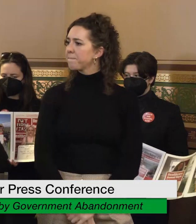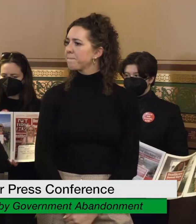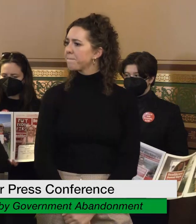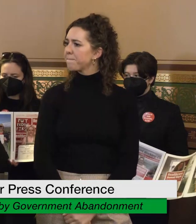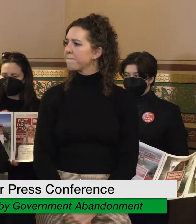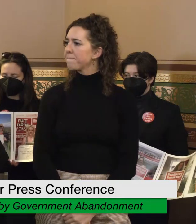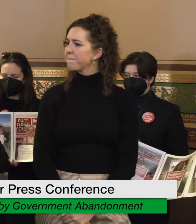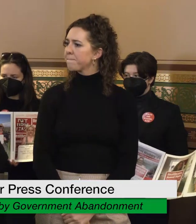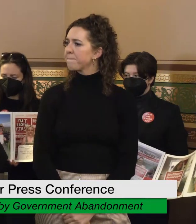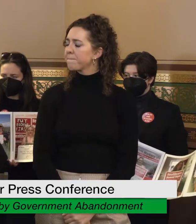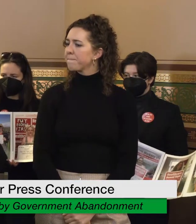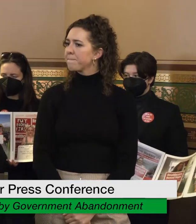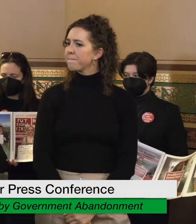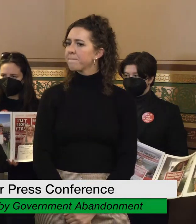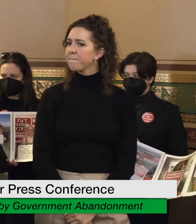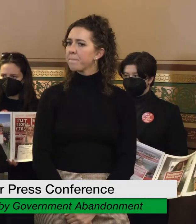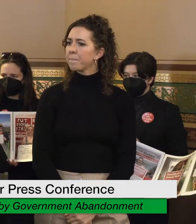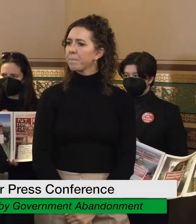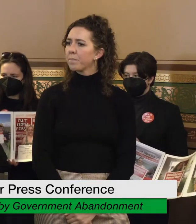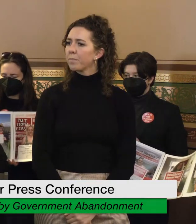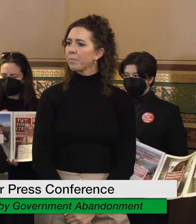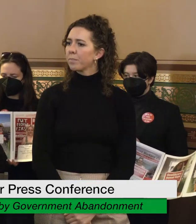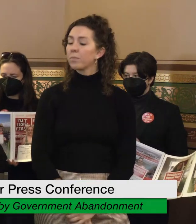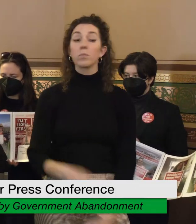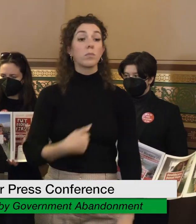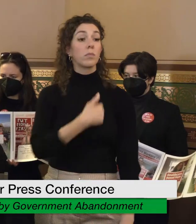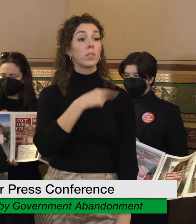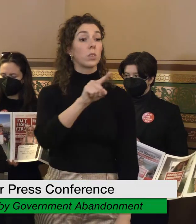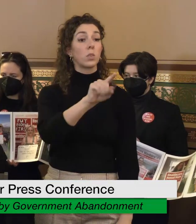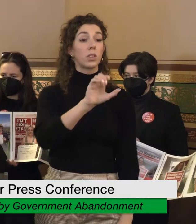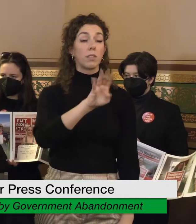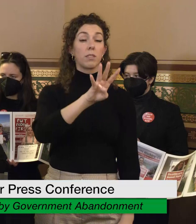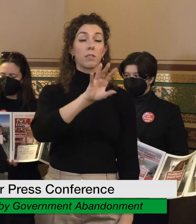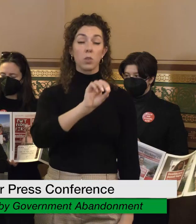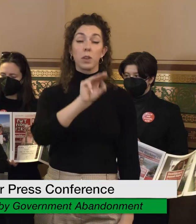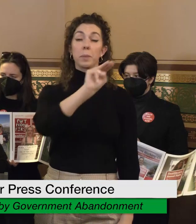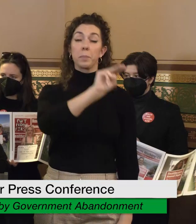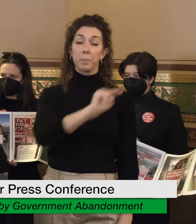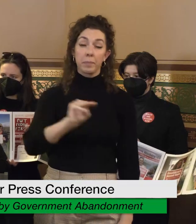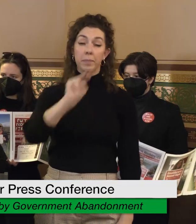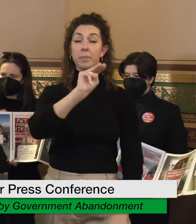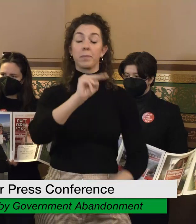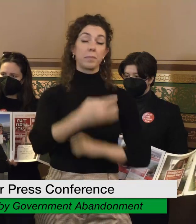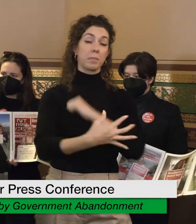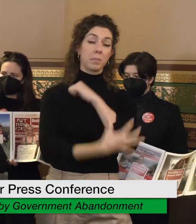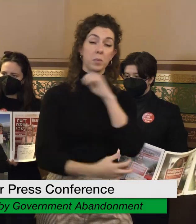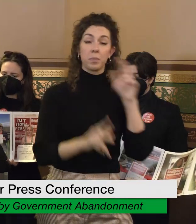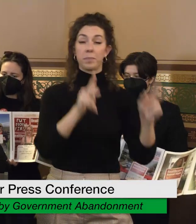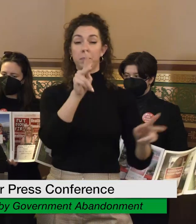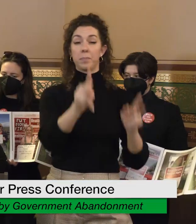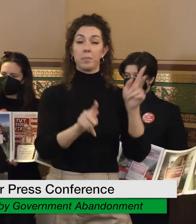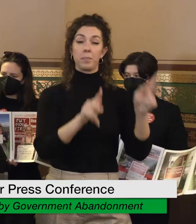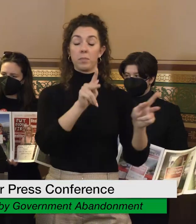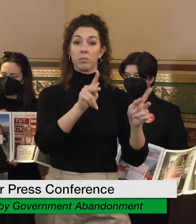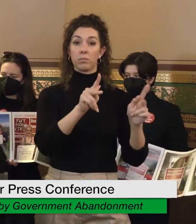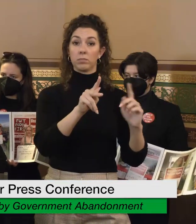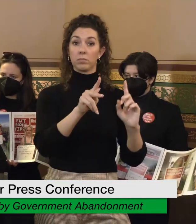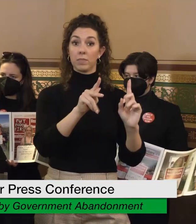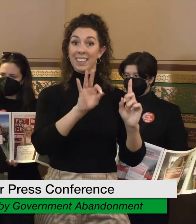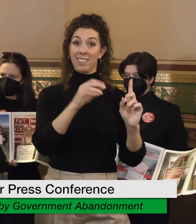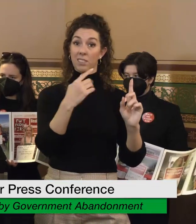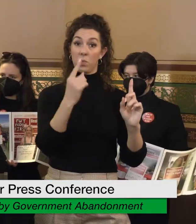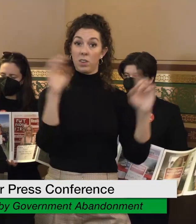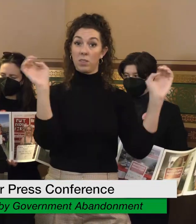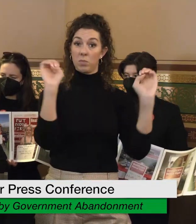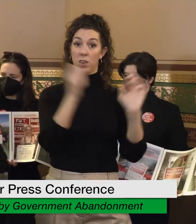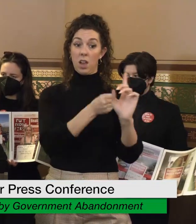We are 140 million poor people, and people who are one emergency away from